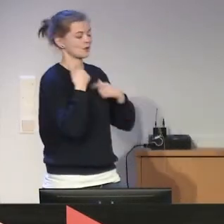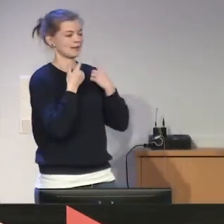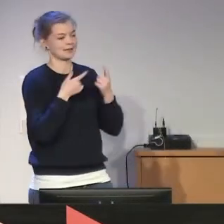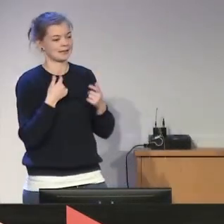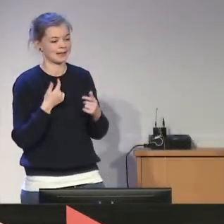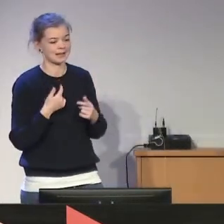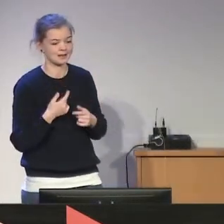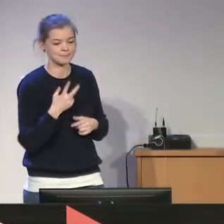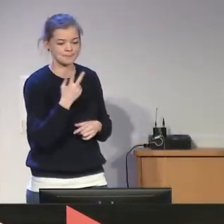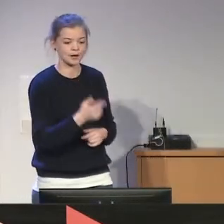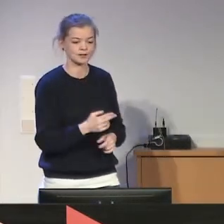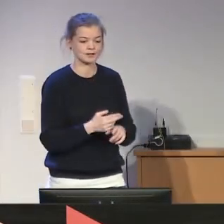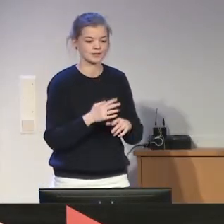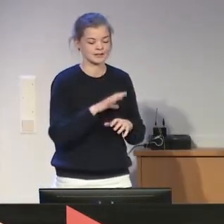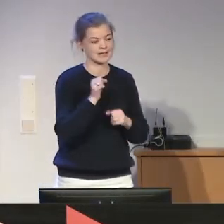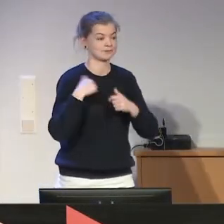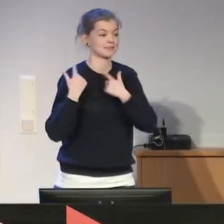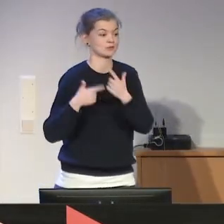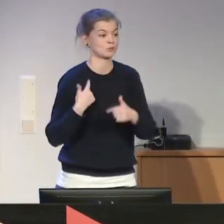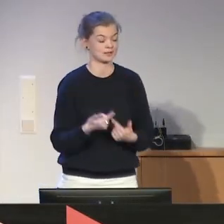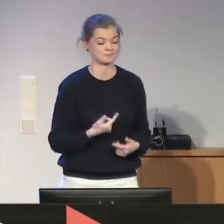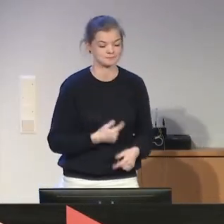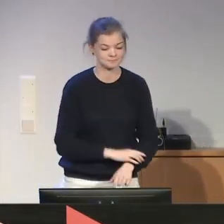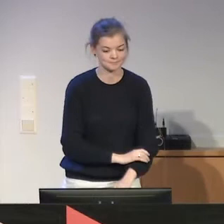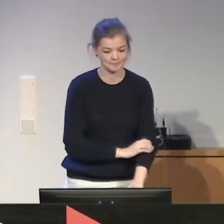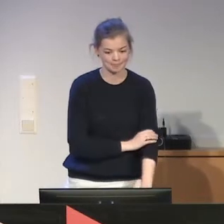explain something that he experienced.